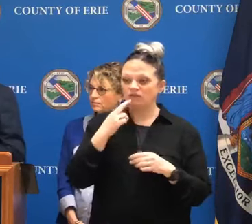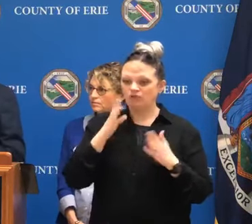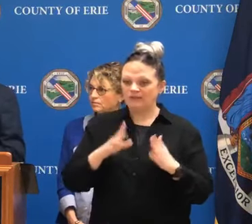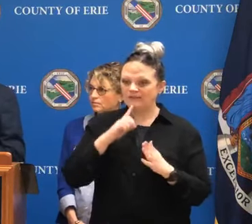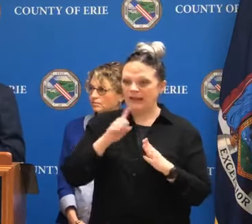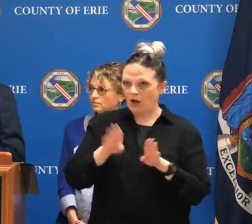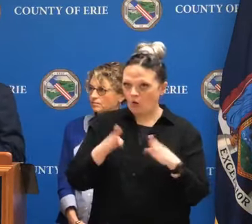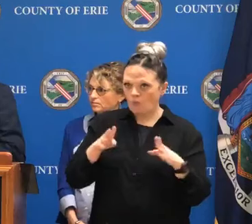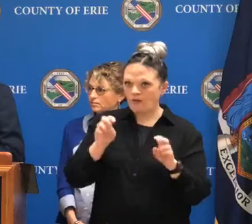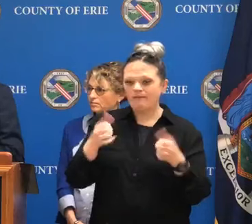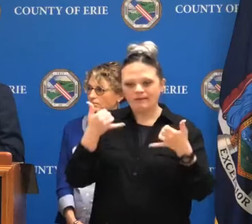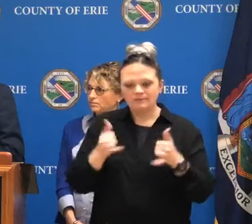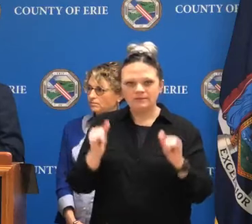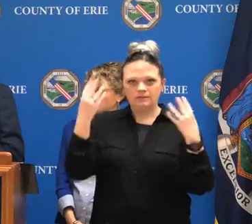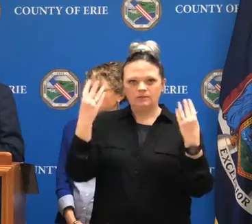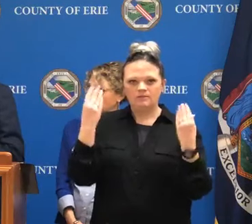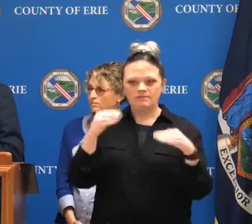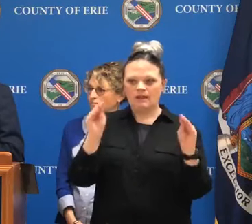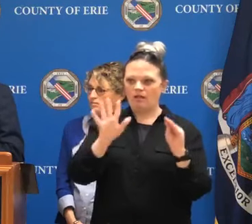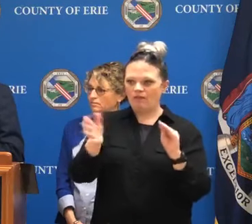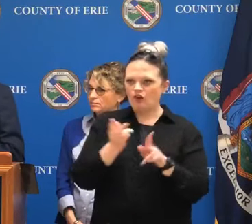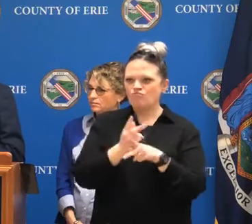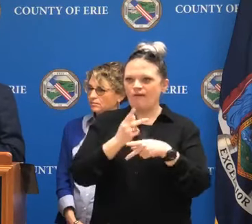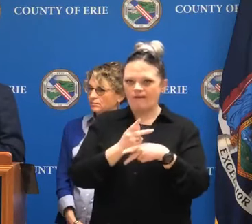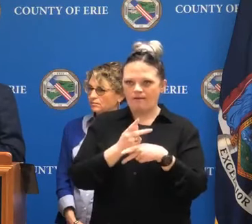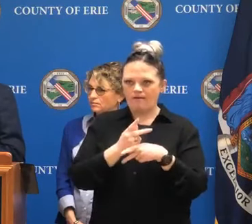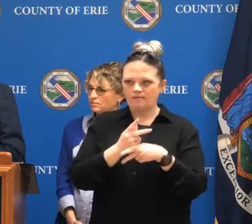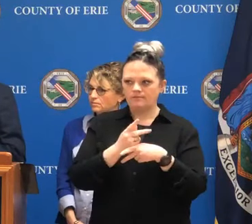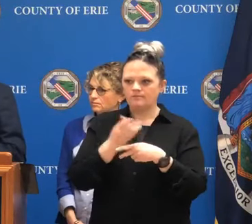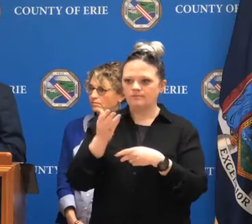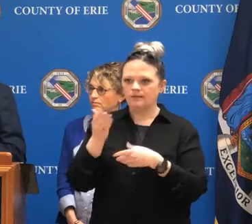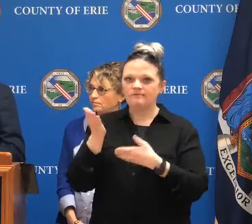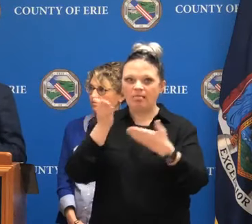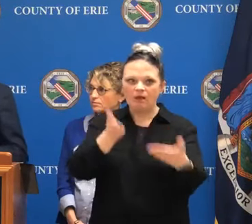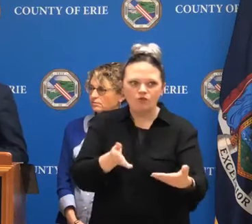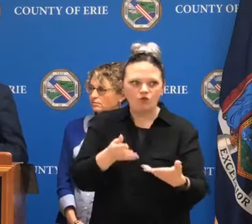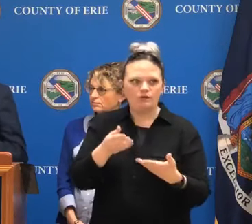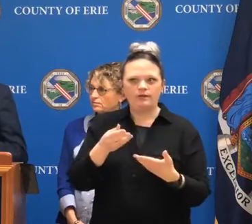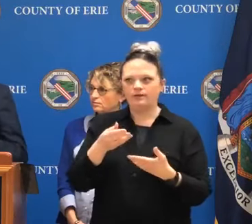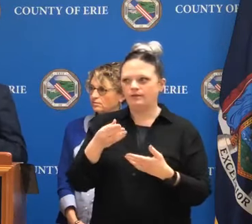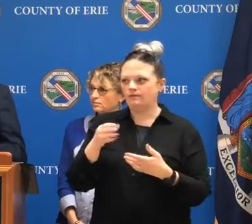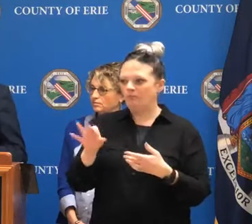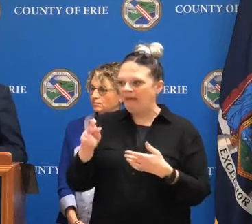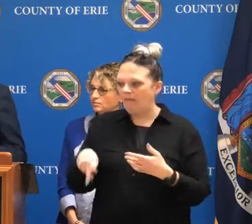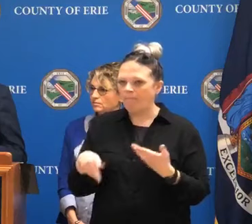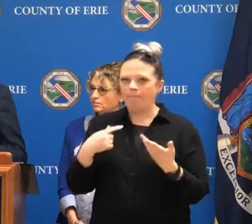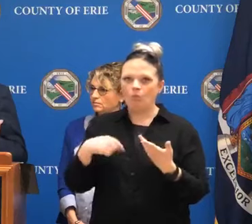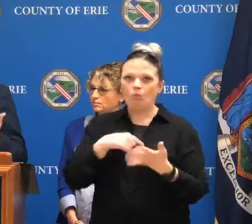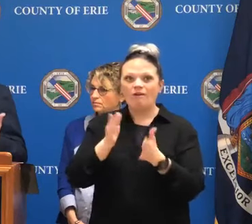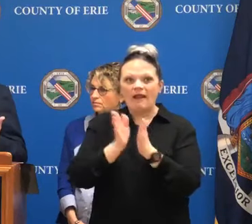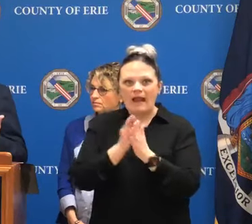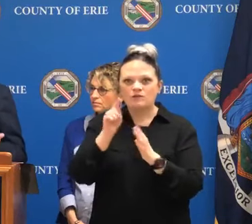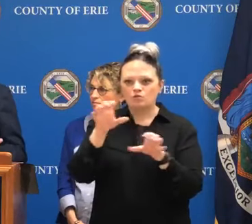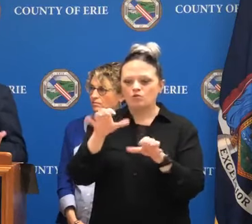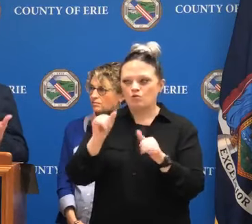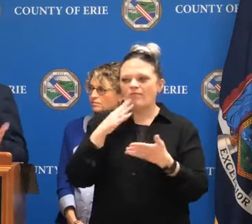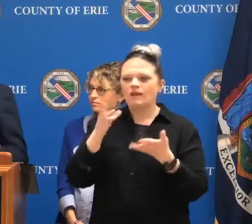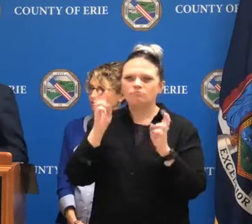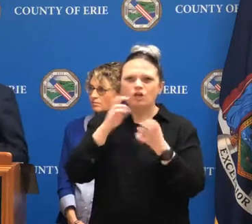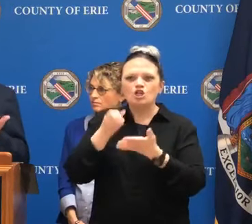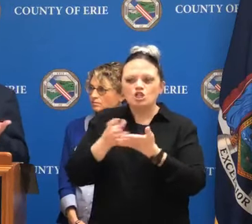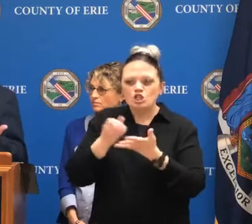still can sell product to take out and delivery. And we're asking you to do that, to shop with them,